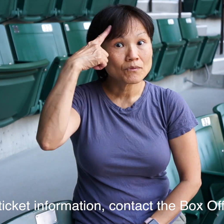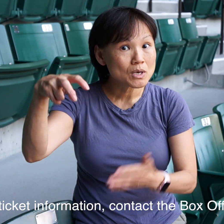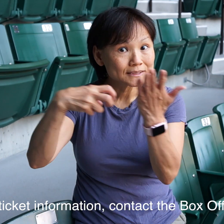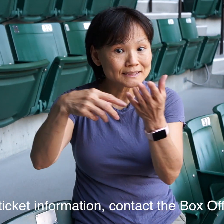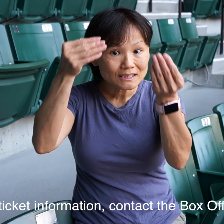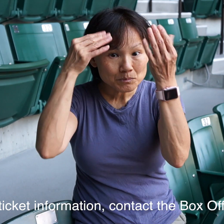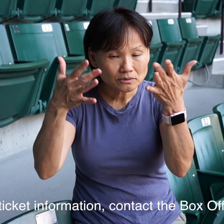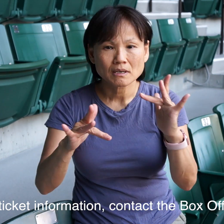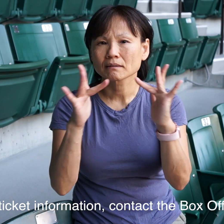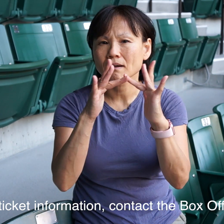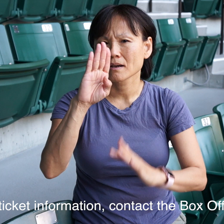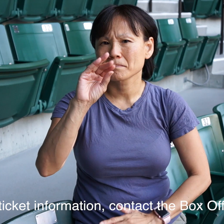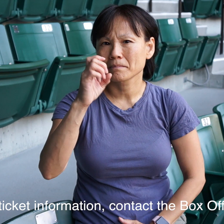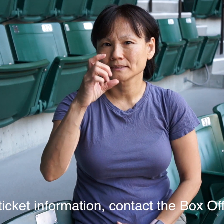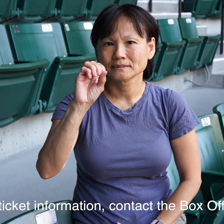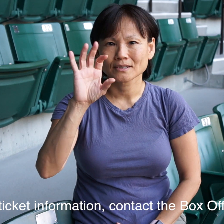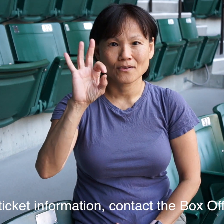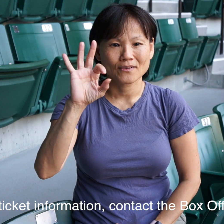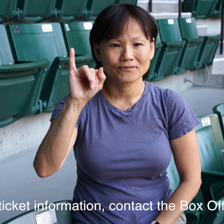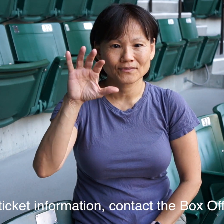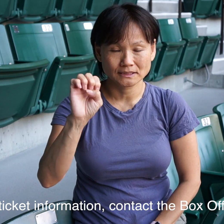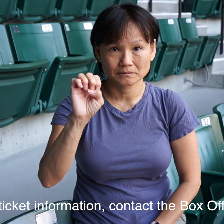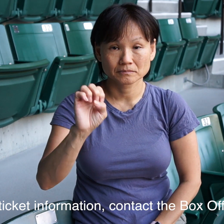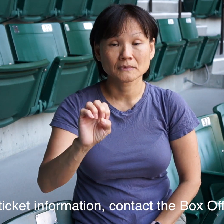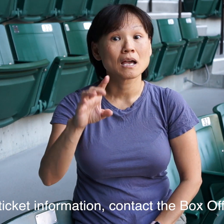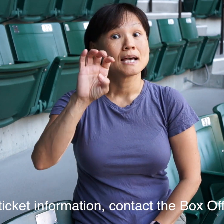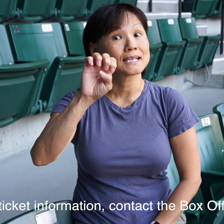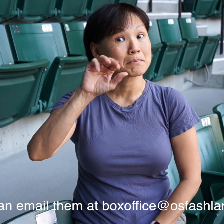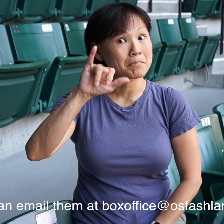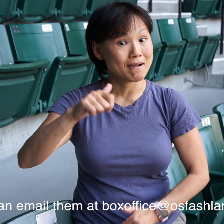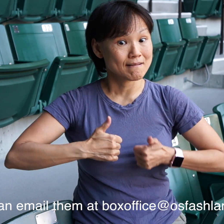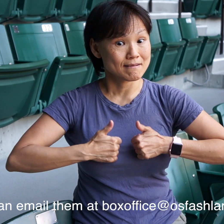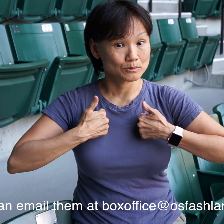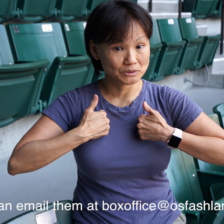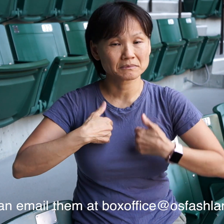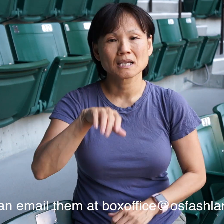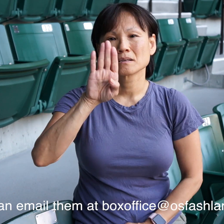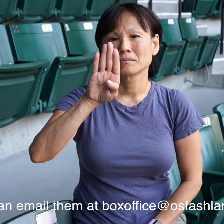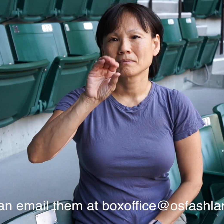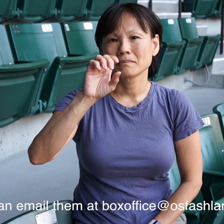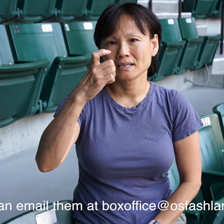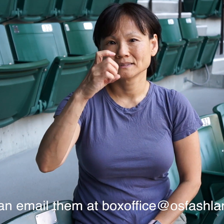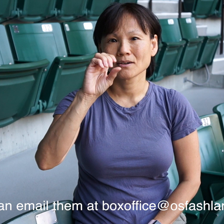For ticket information, contact the box office. You can email them at